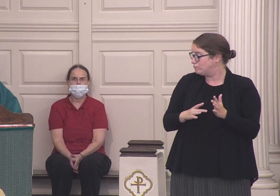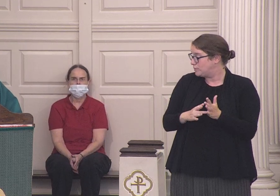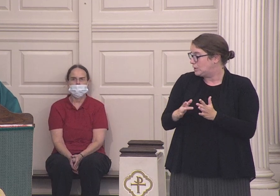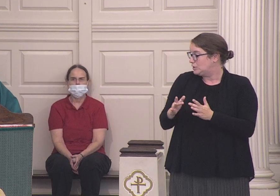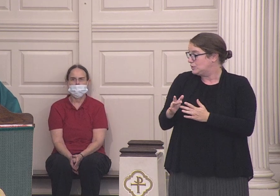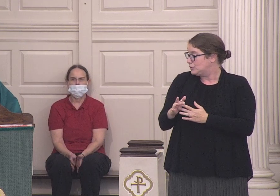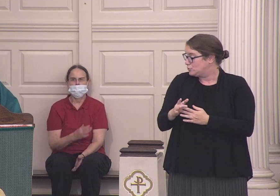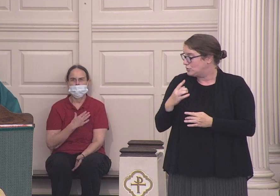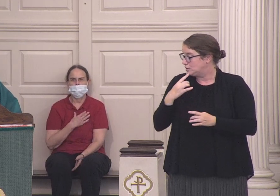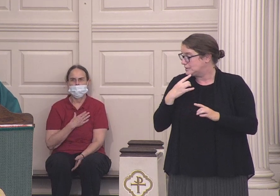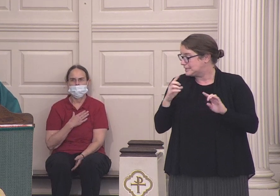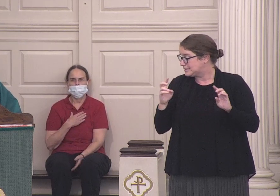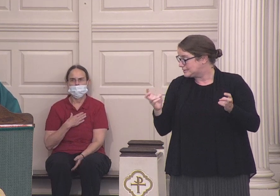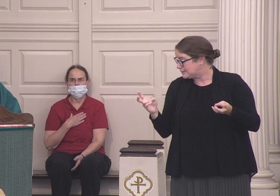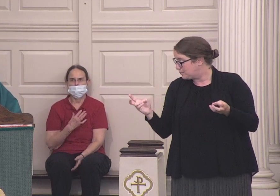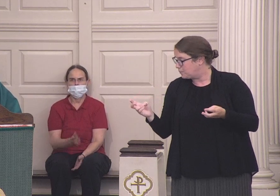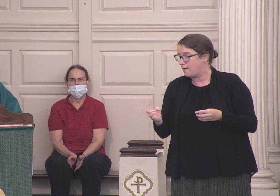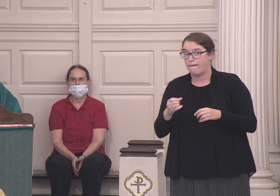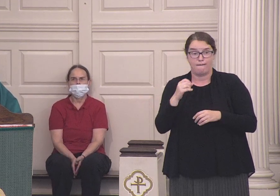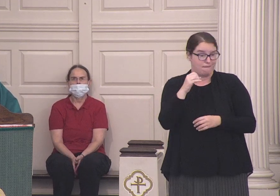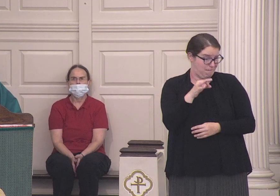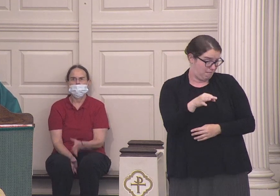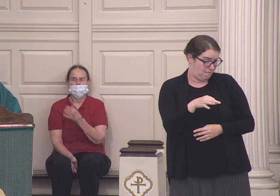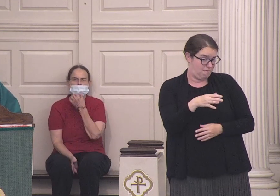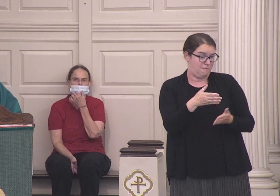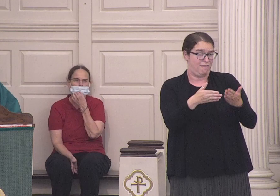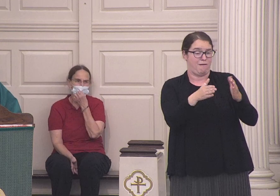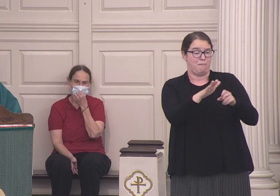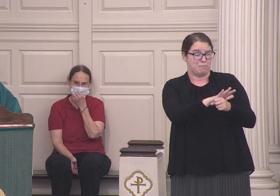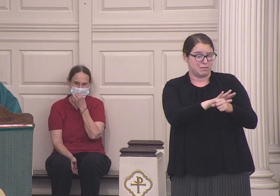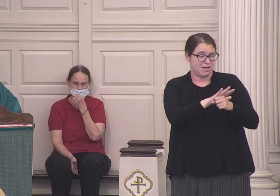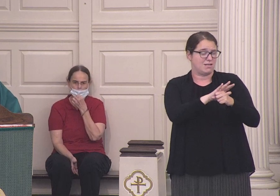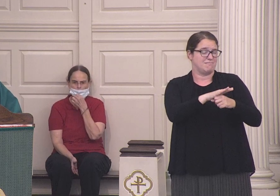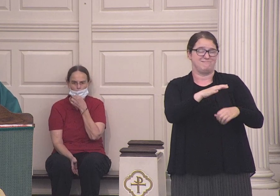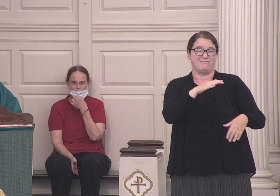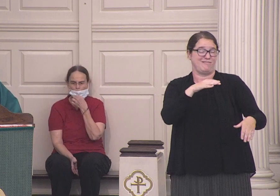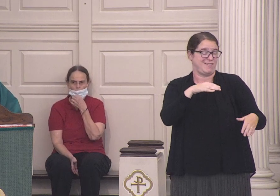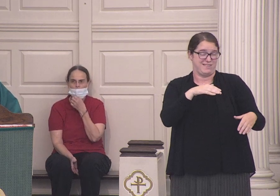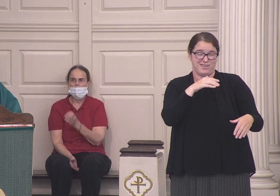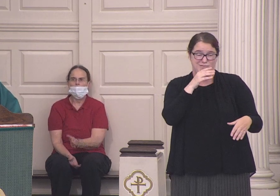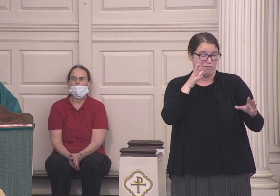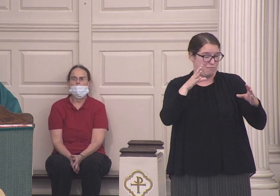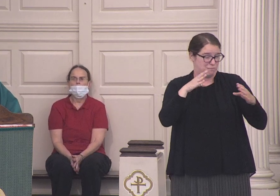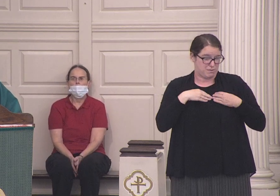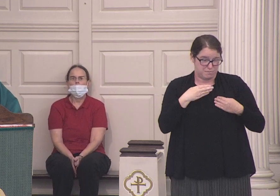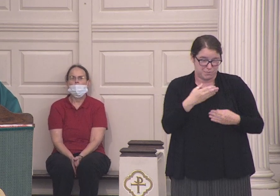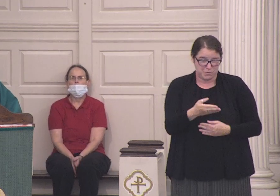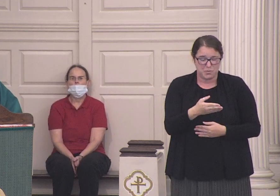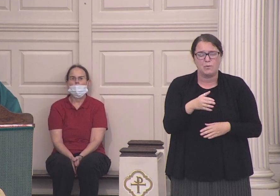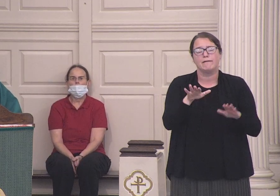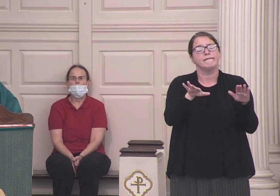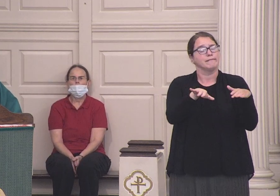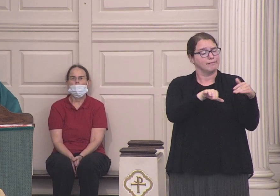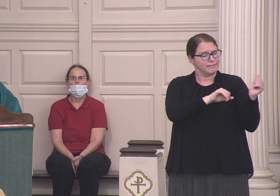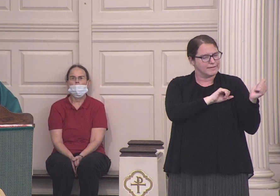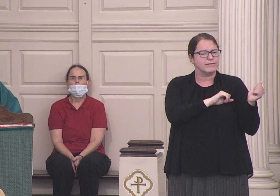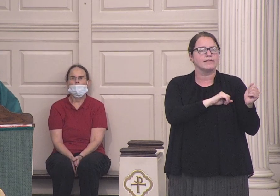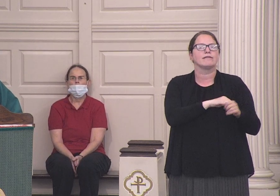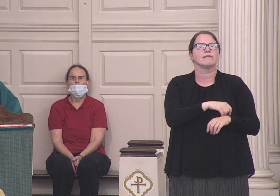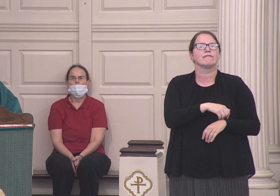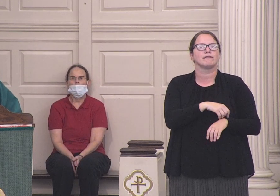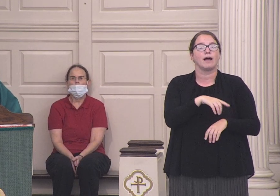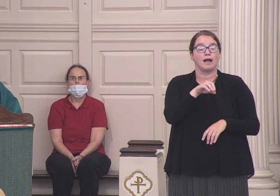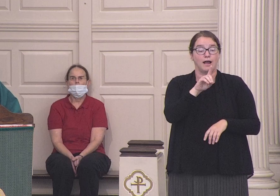"Whatever place does not welcome you or listen to you, live there and shake the dust off your feet in